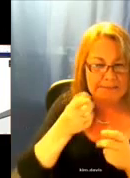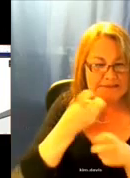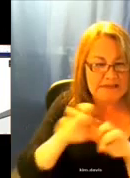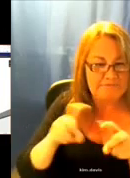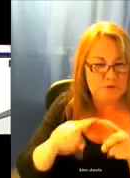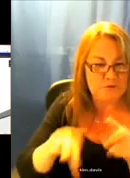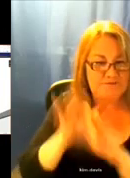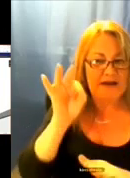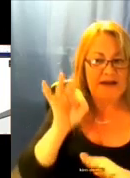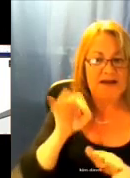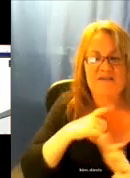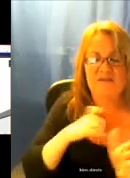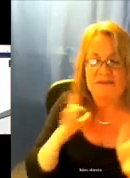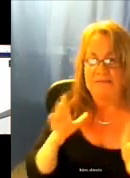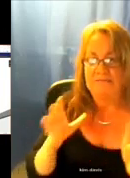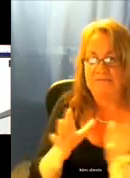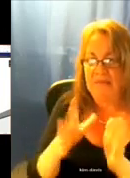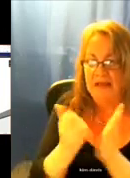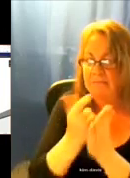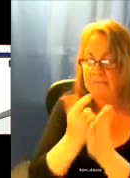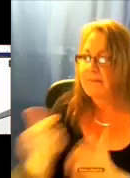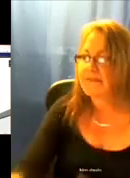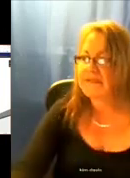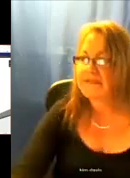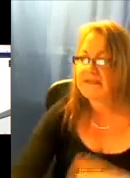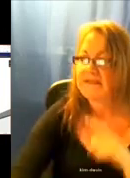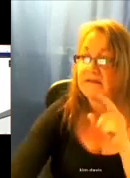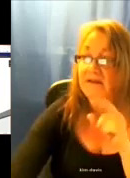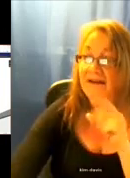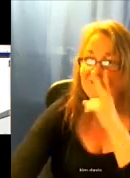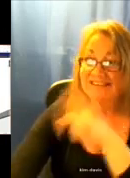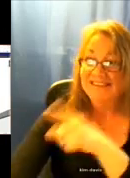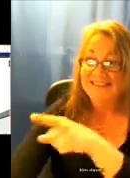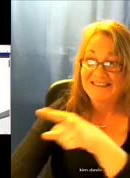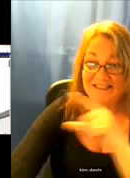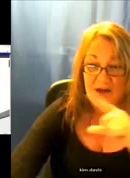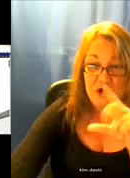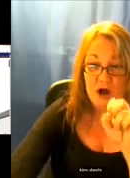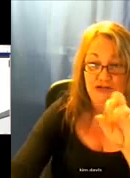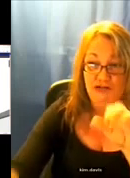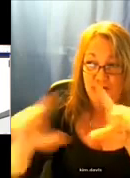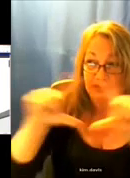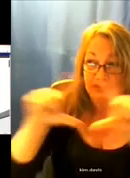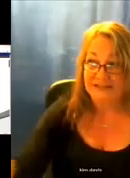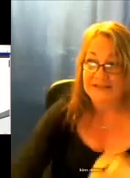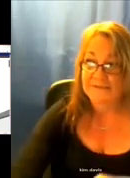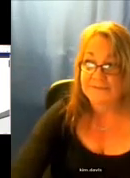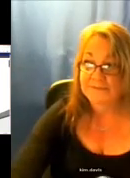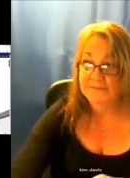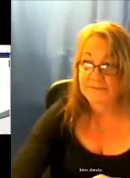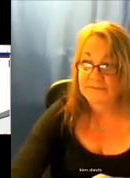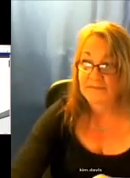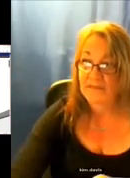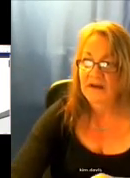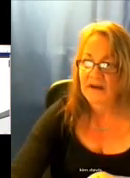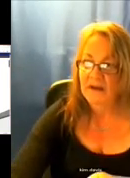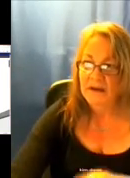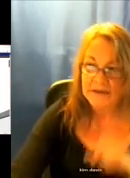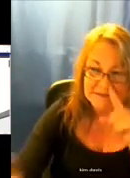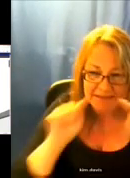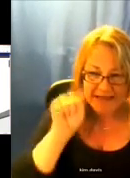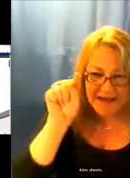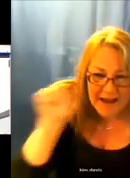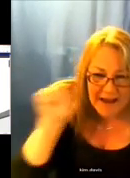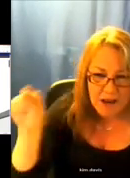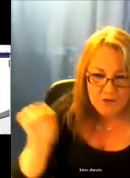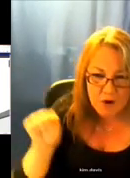if you bring that up, it's a little bit tough to find, so I really encourage you, if you look here and find